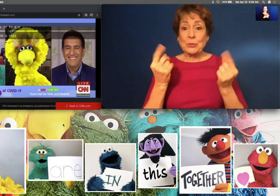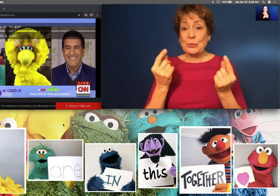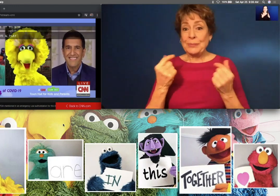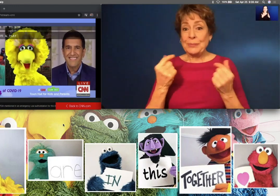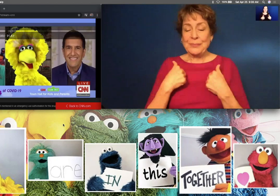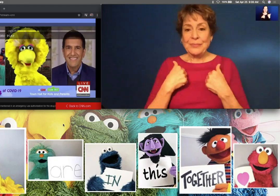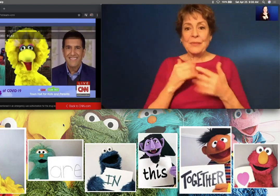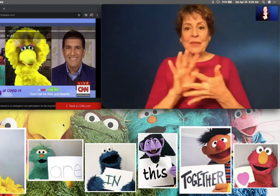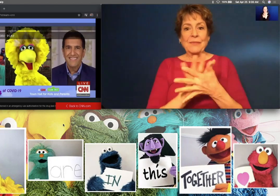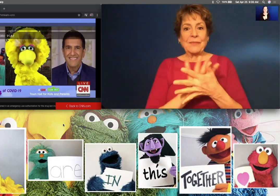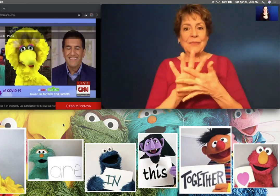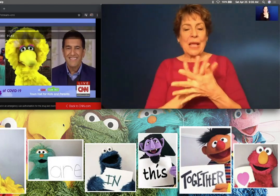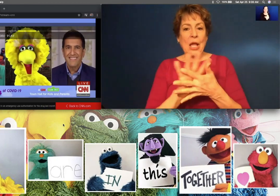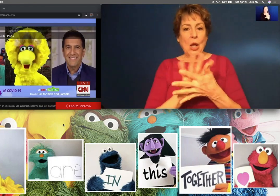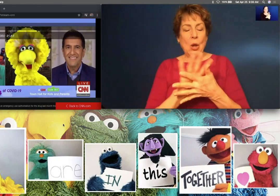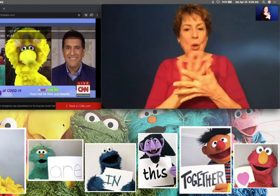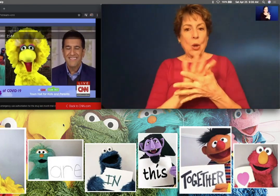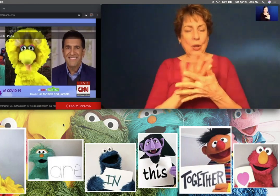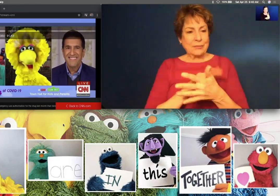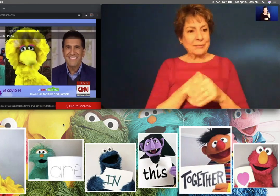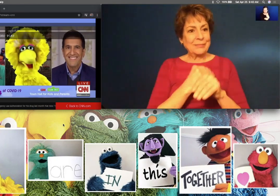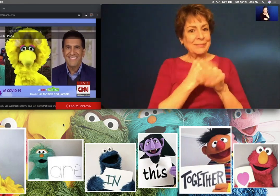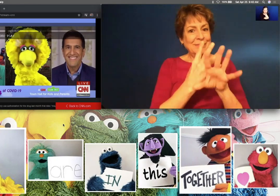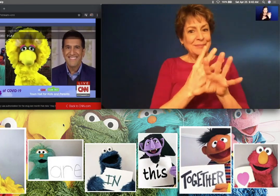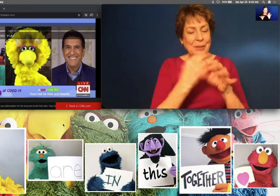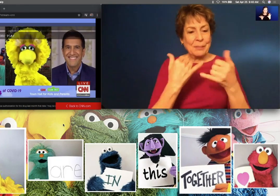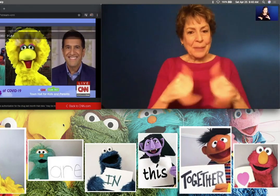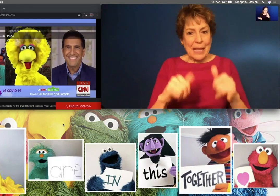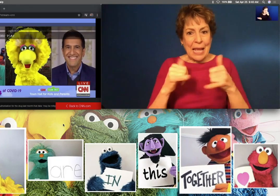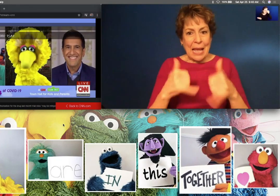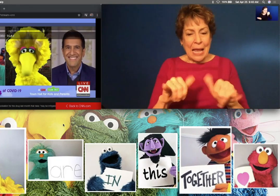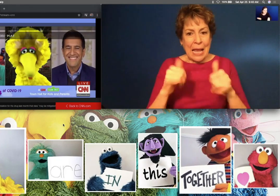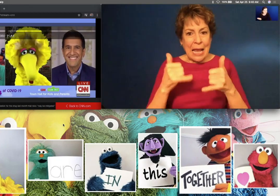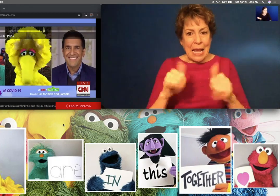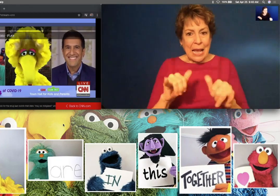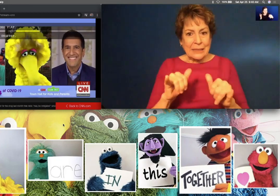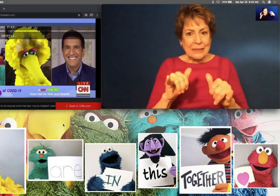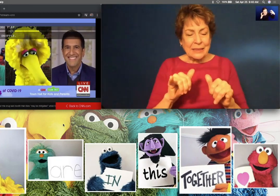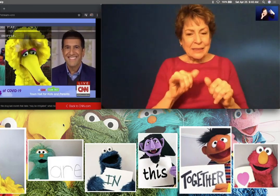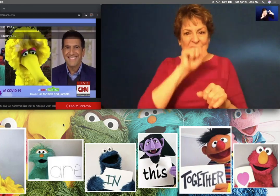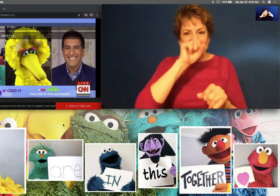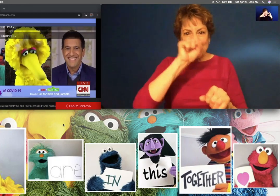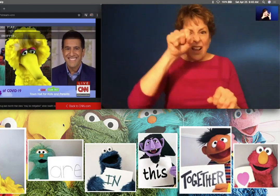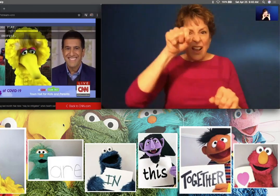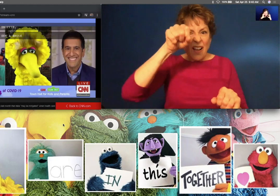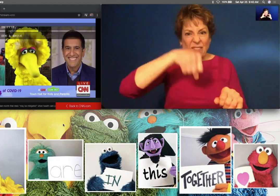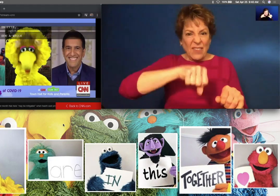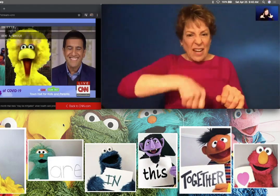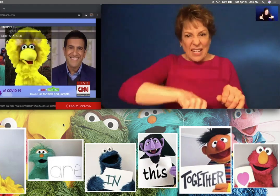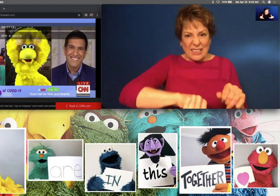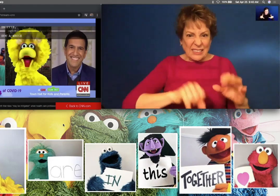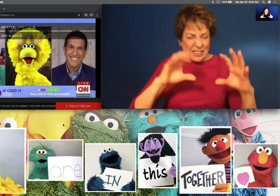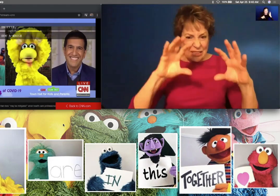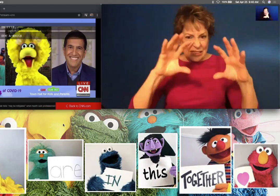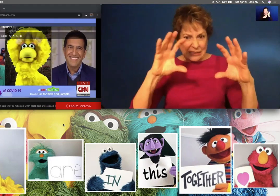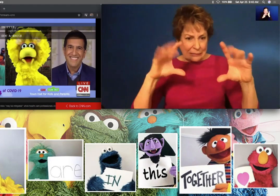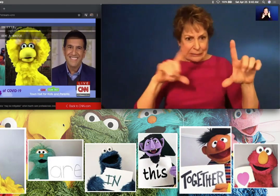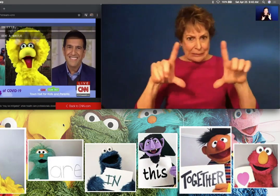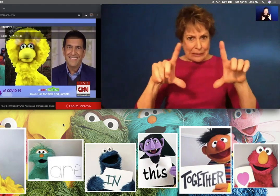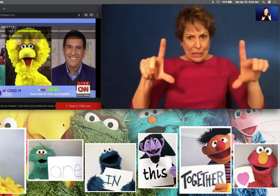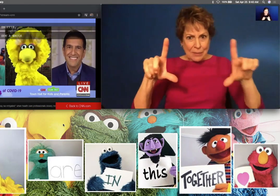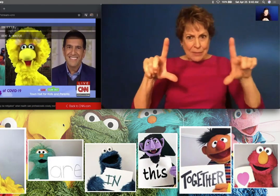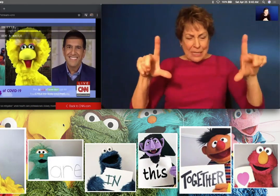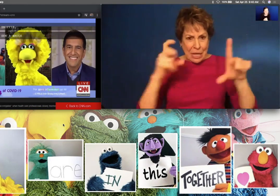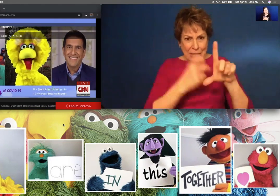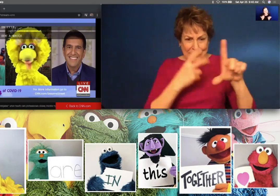I've also had video play dates with my friend Snuffy. It's kind of hard to see a whole Snuffleupagus at a small video chat